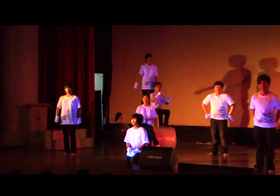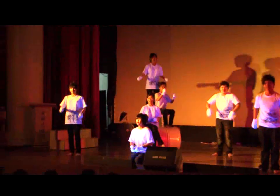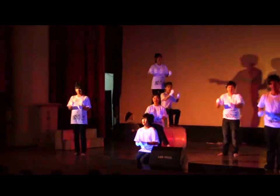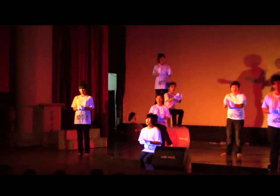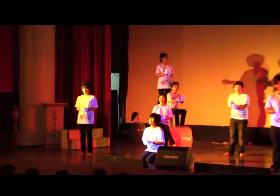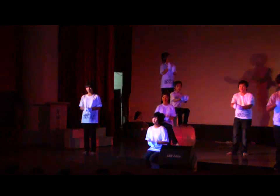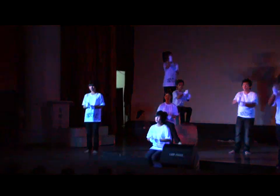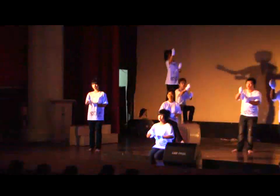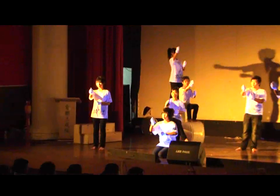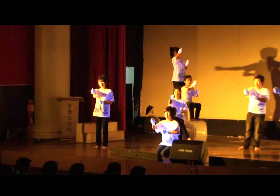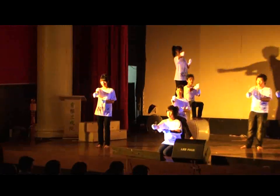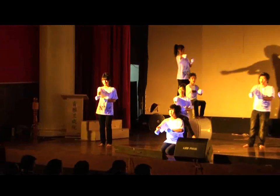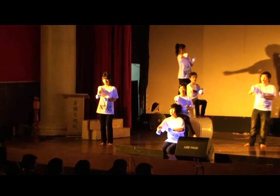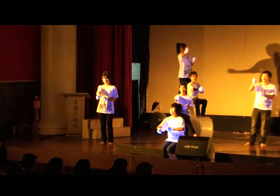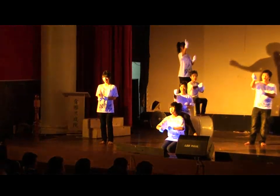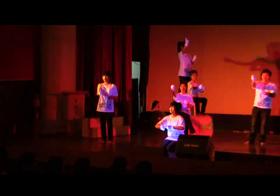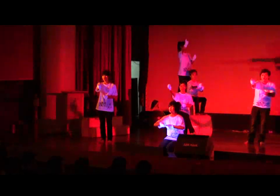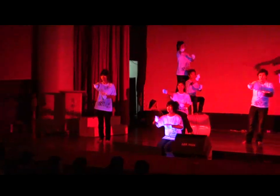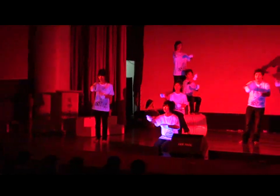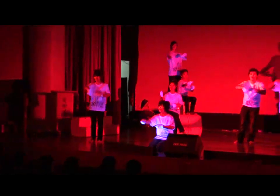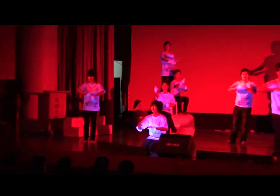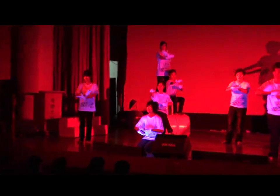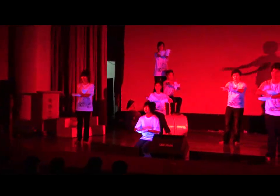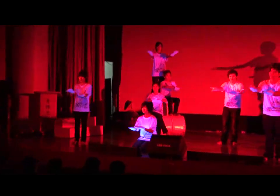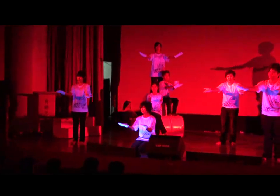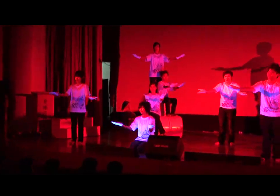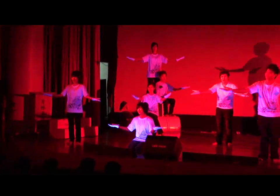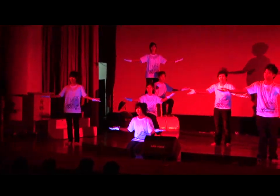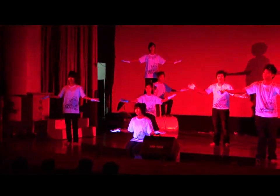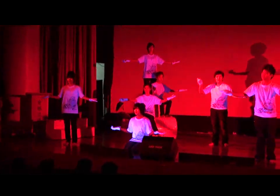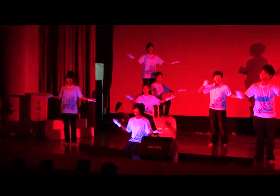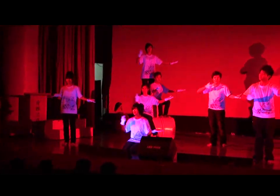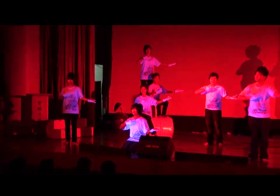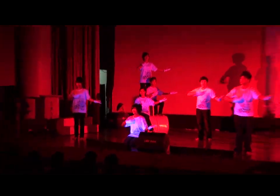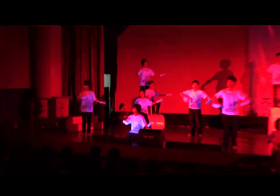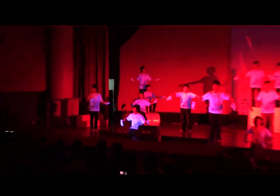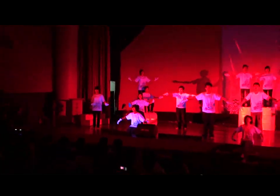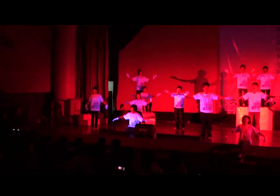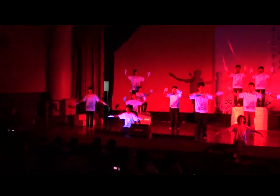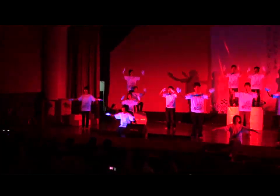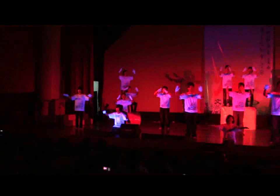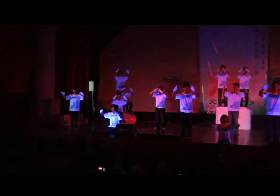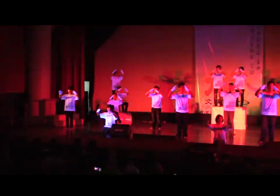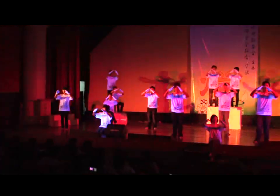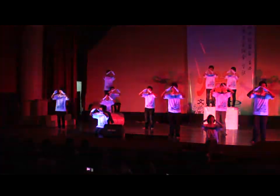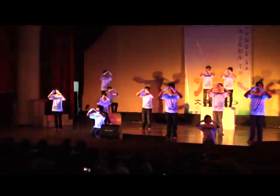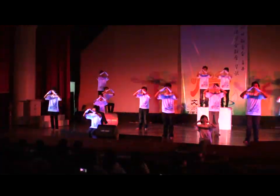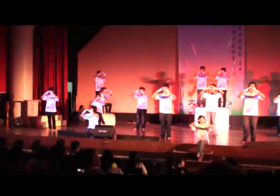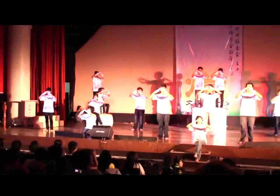I'm just too tired I'm where you are Oh, come home